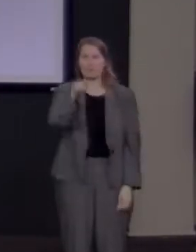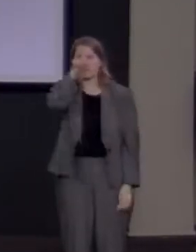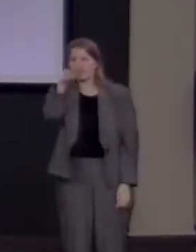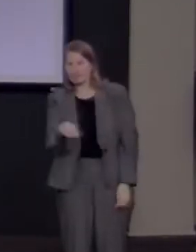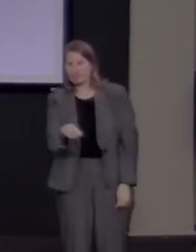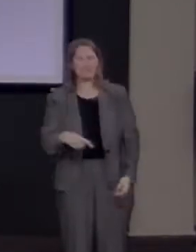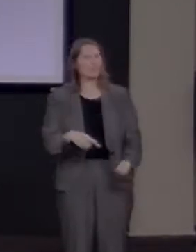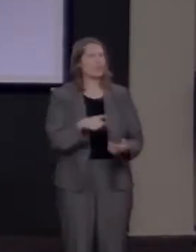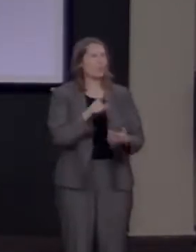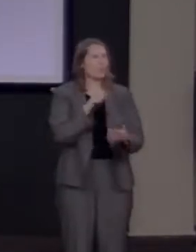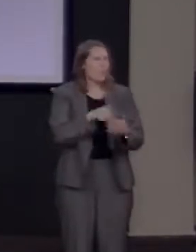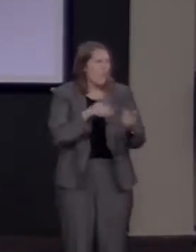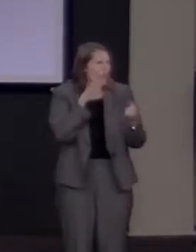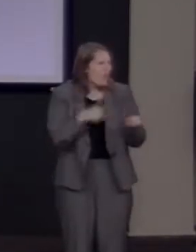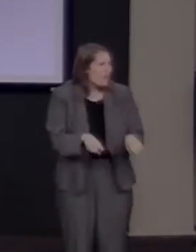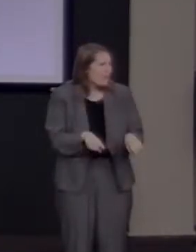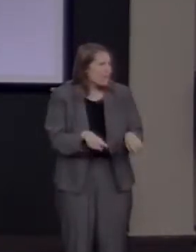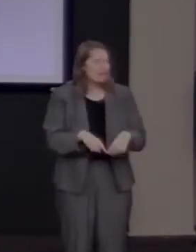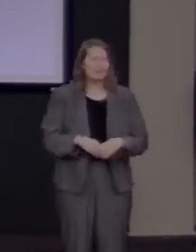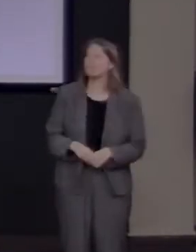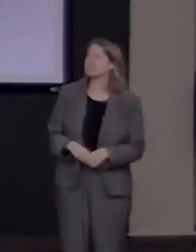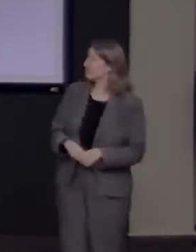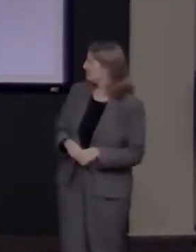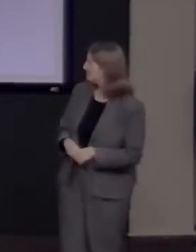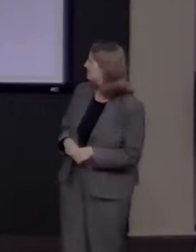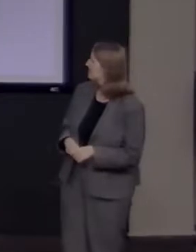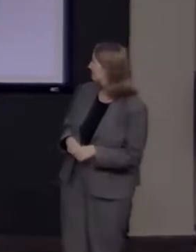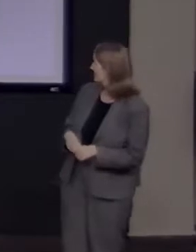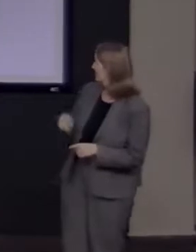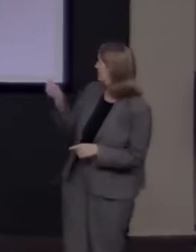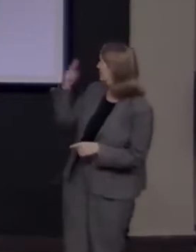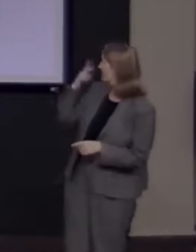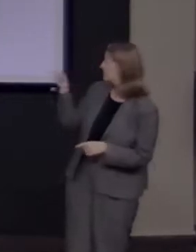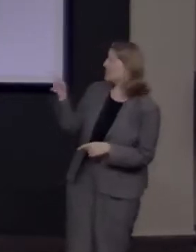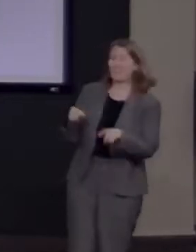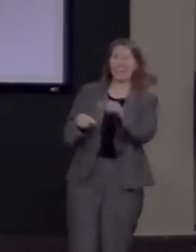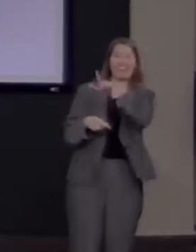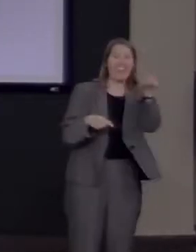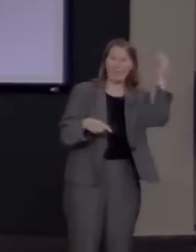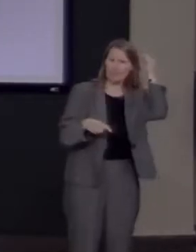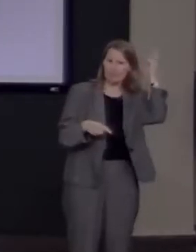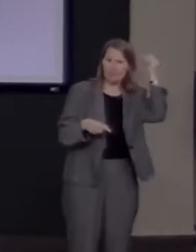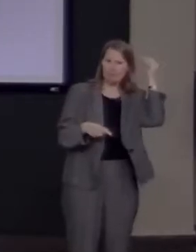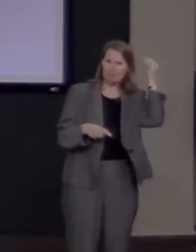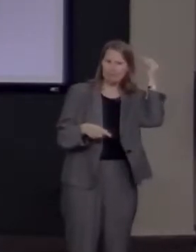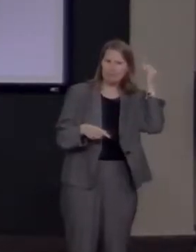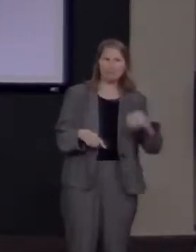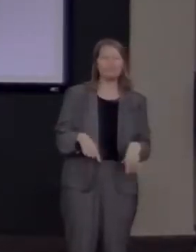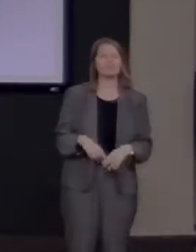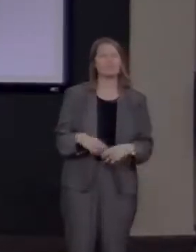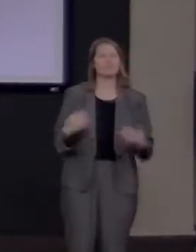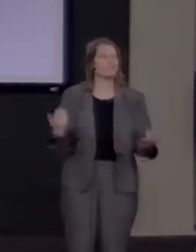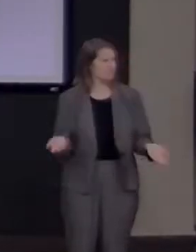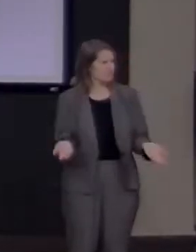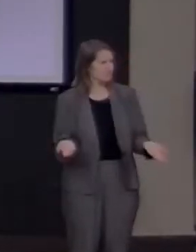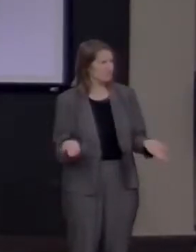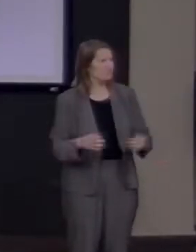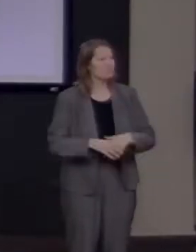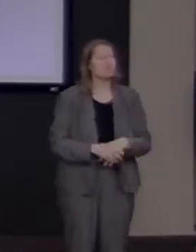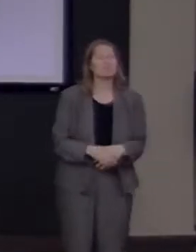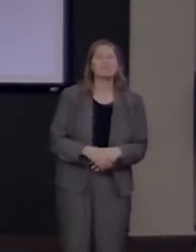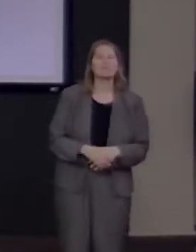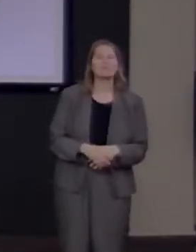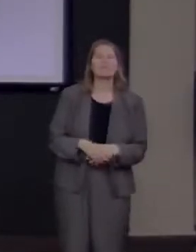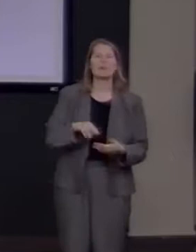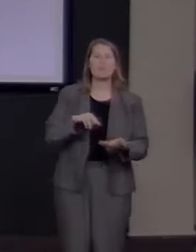digits, Arabic numerals. And here you see activation in the left hemisphere. So perhaps what is going on is that